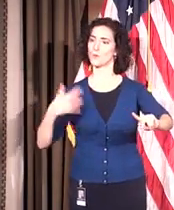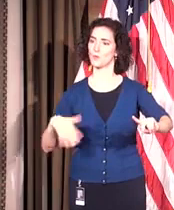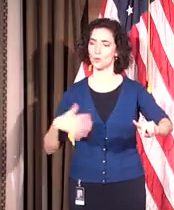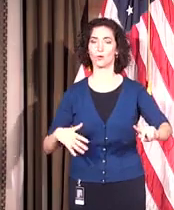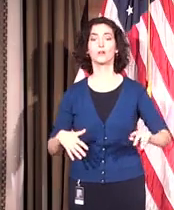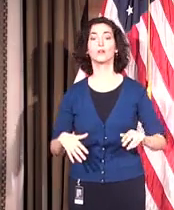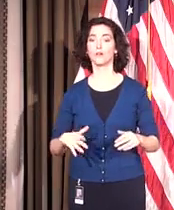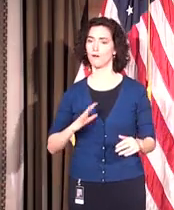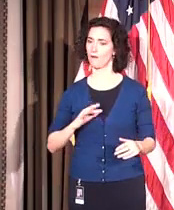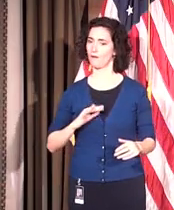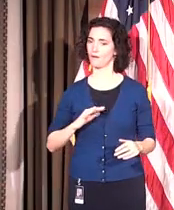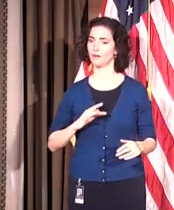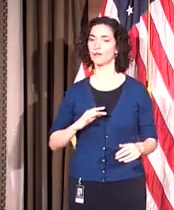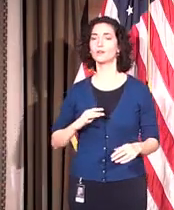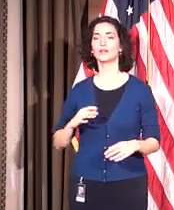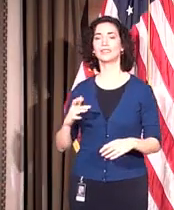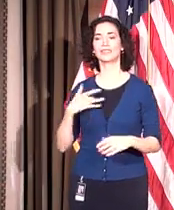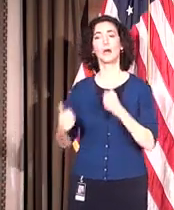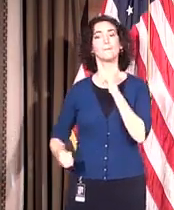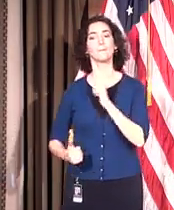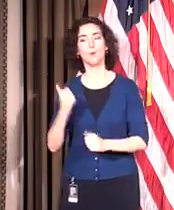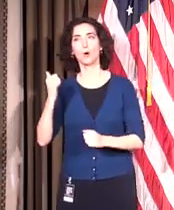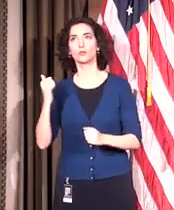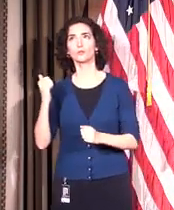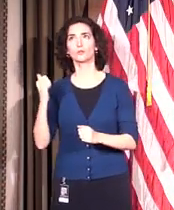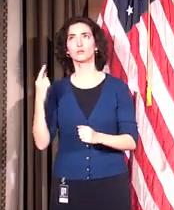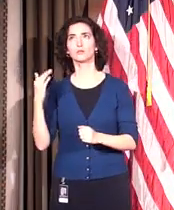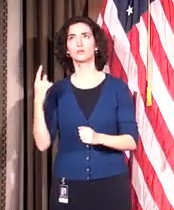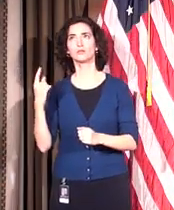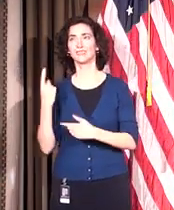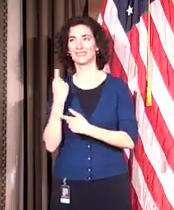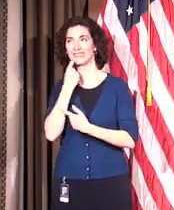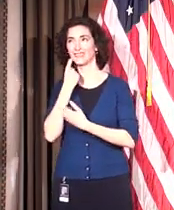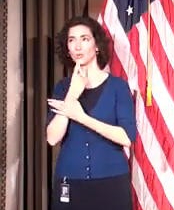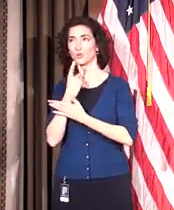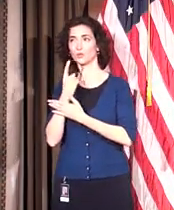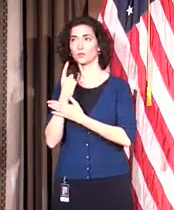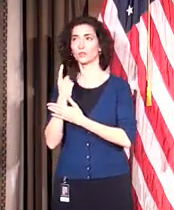restored weekend before last, actually.